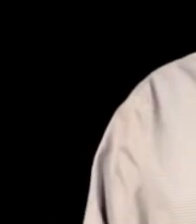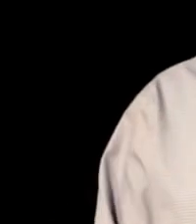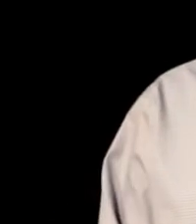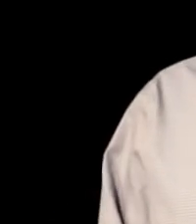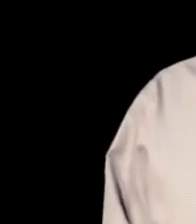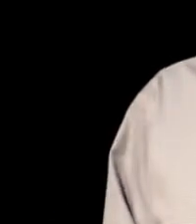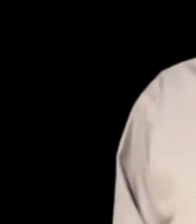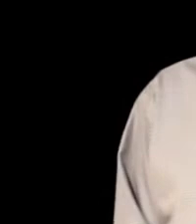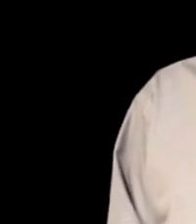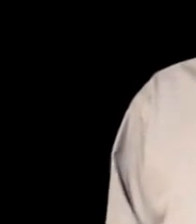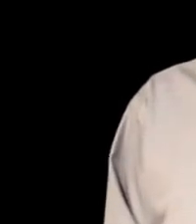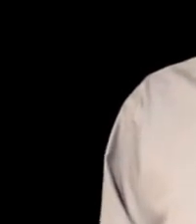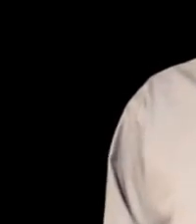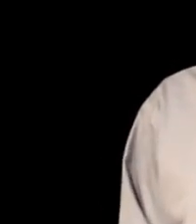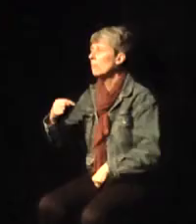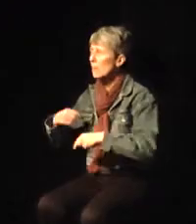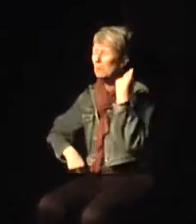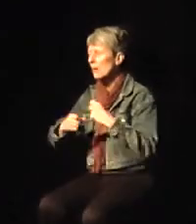the road where I'd be safe and away.